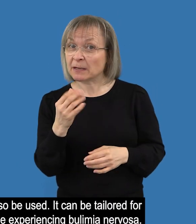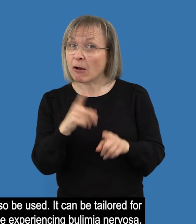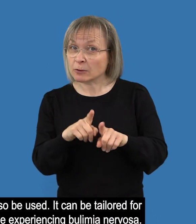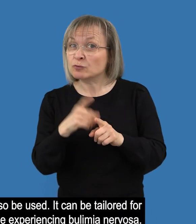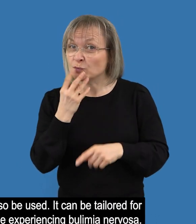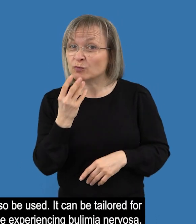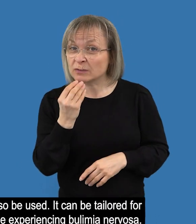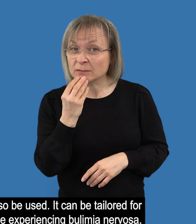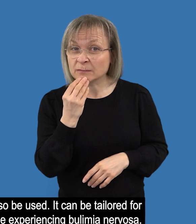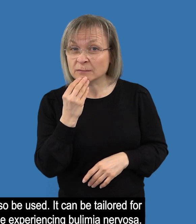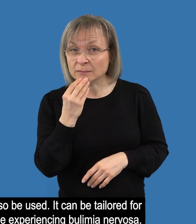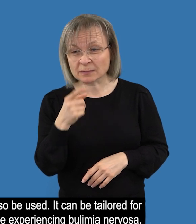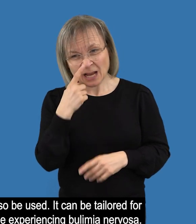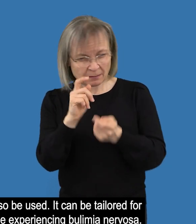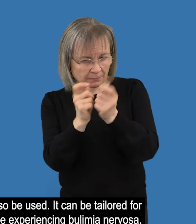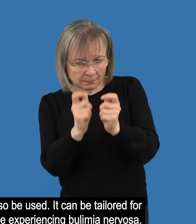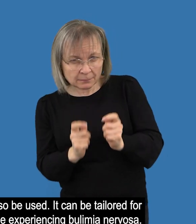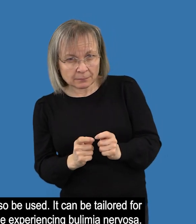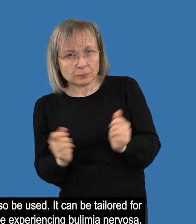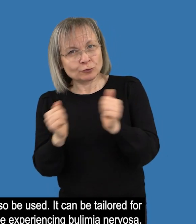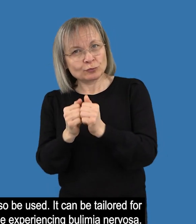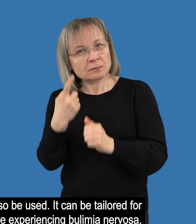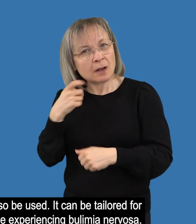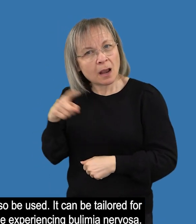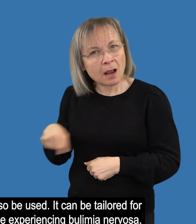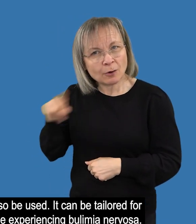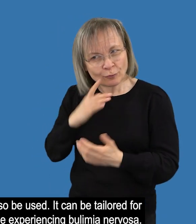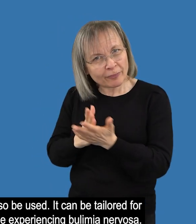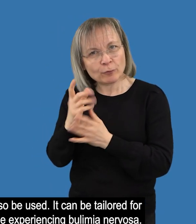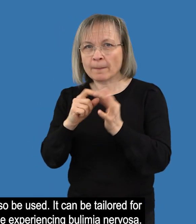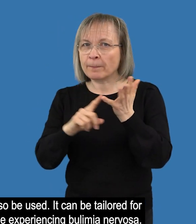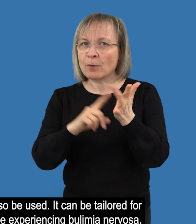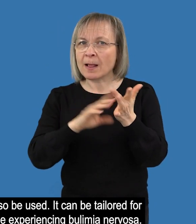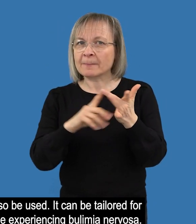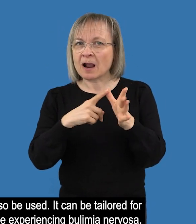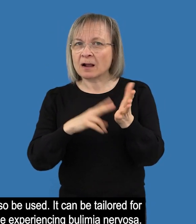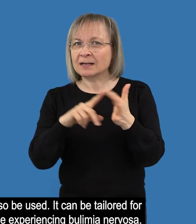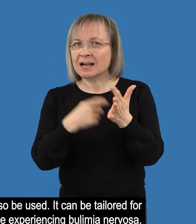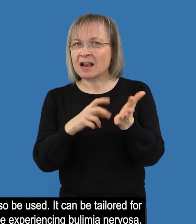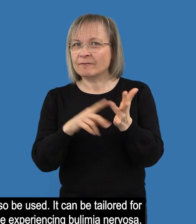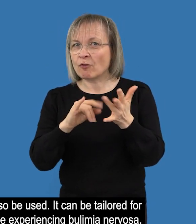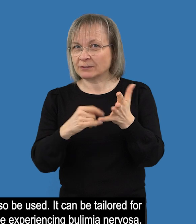CBT may also be used. It can be tailored for young people experiencing bulimia